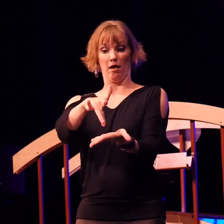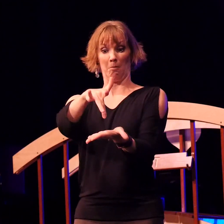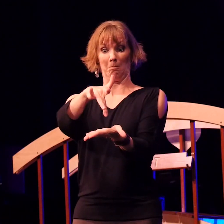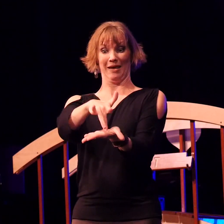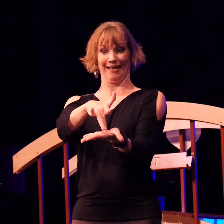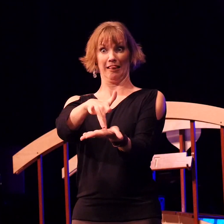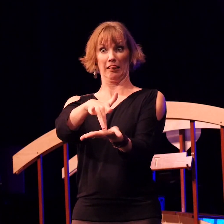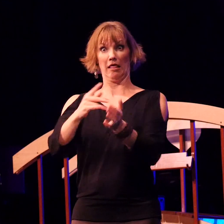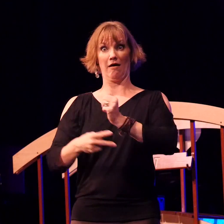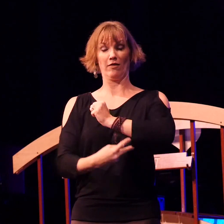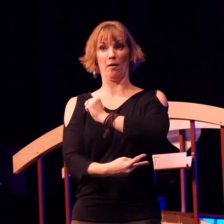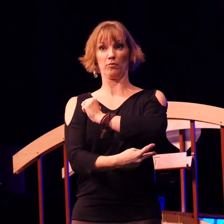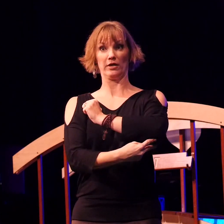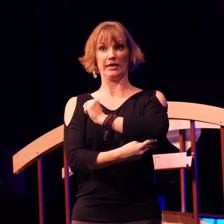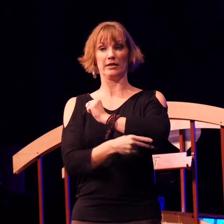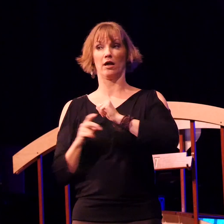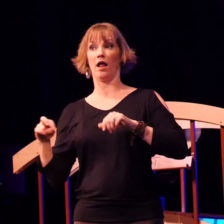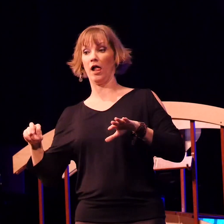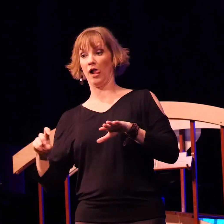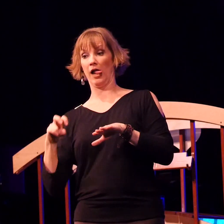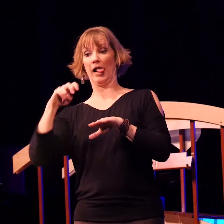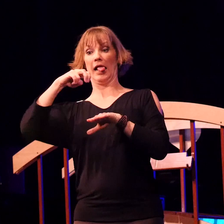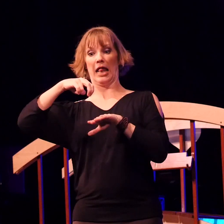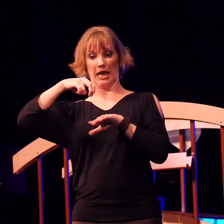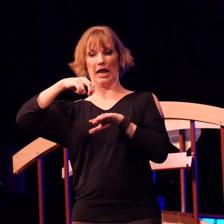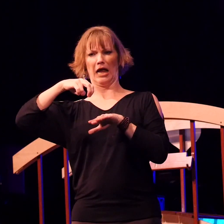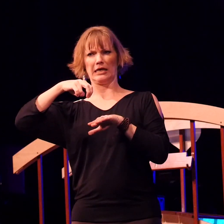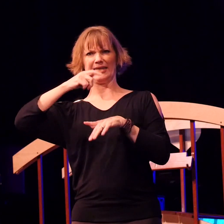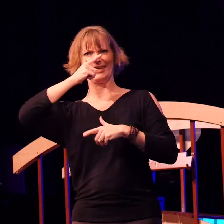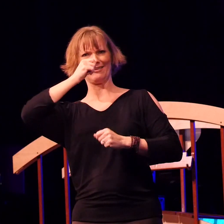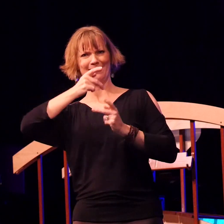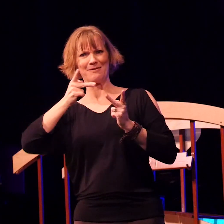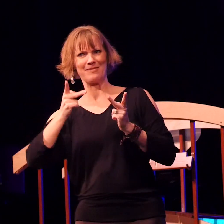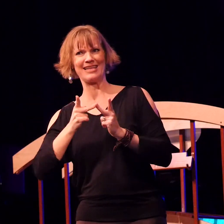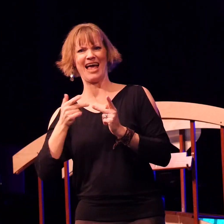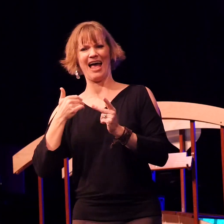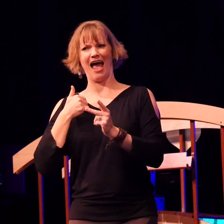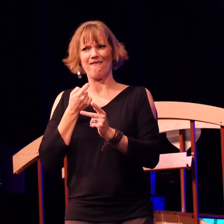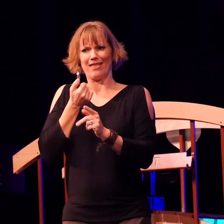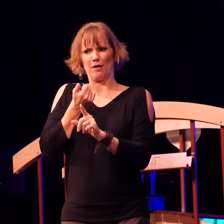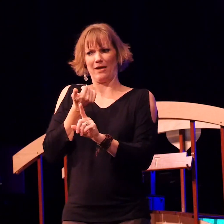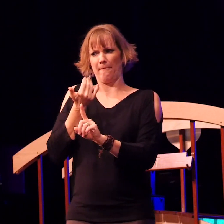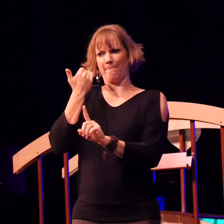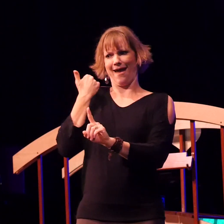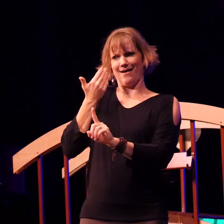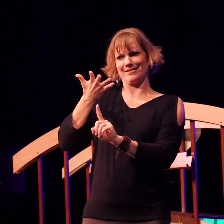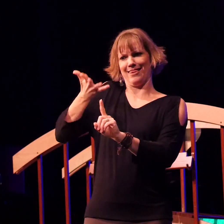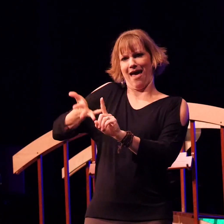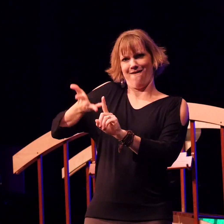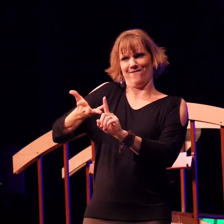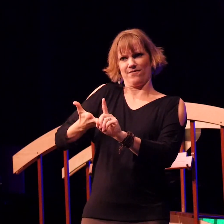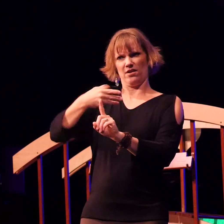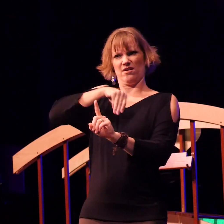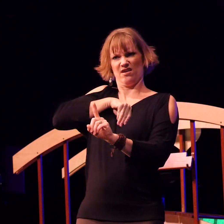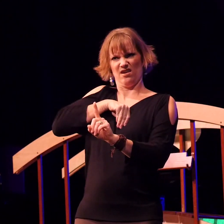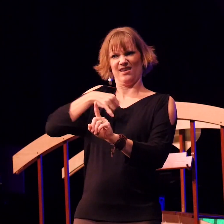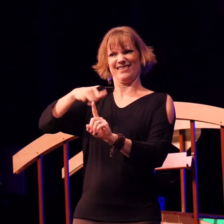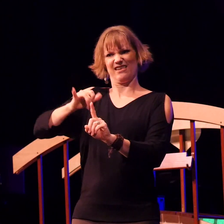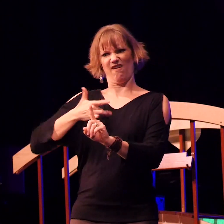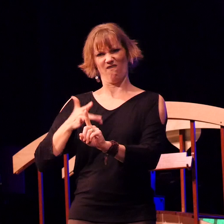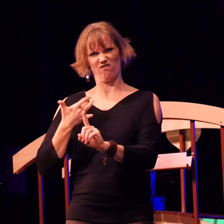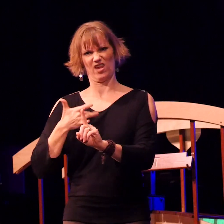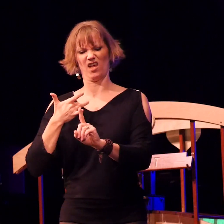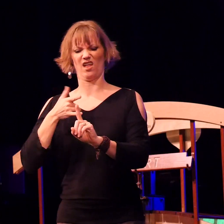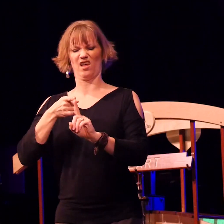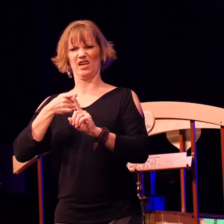this bridge, and it's kind of an interesting place. There are remnants of the past still being felt